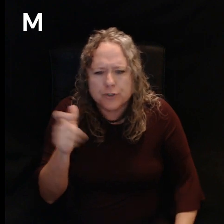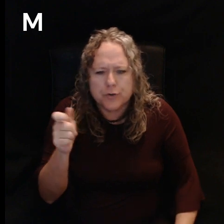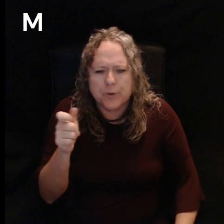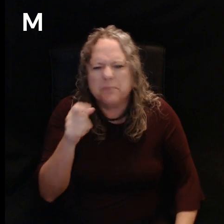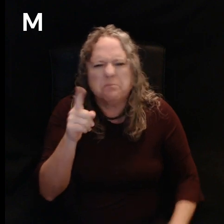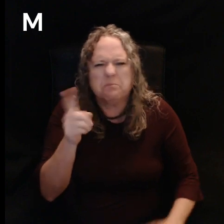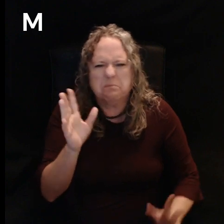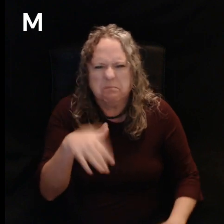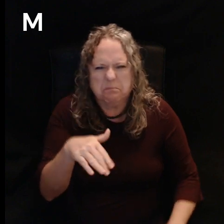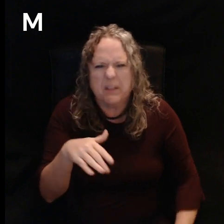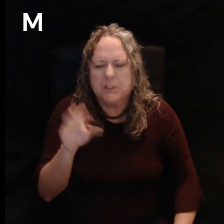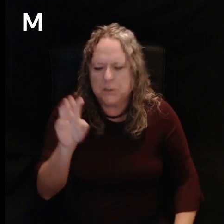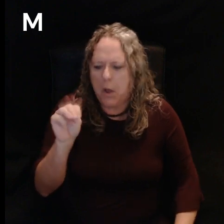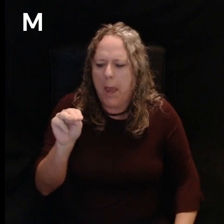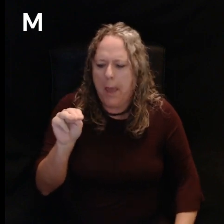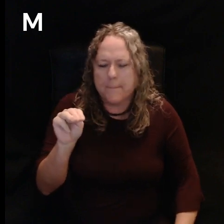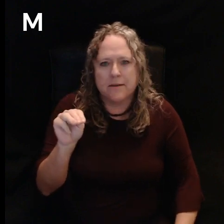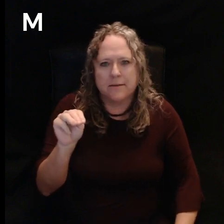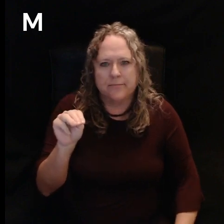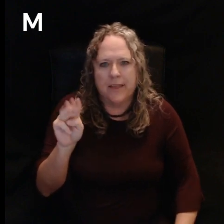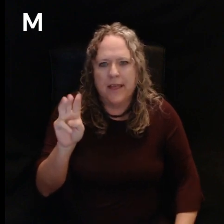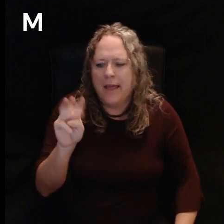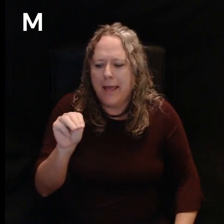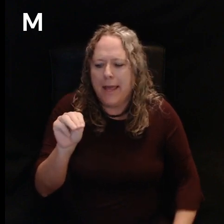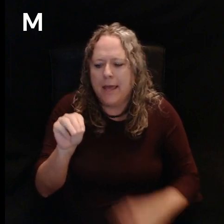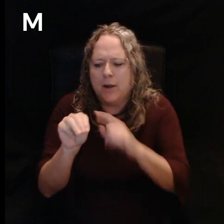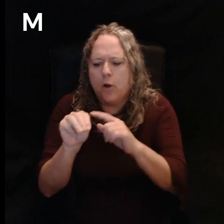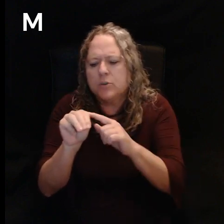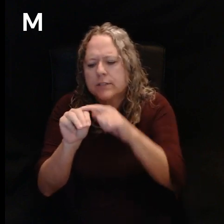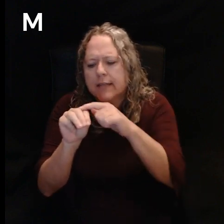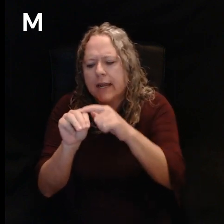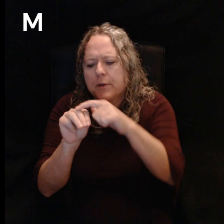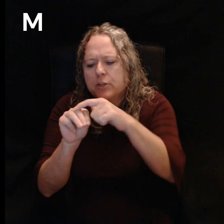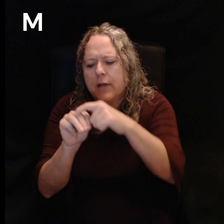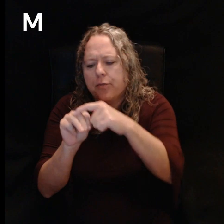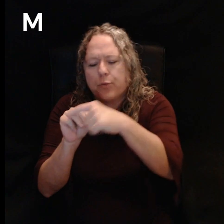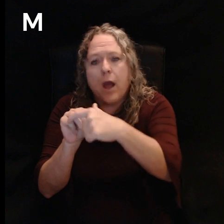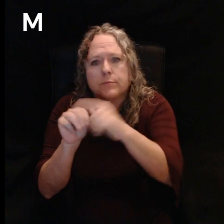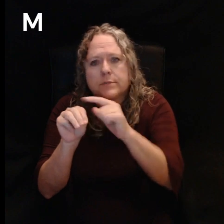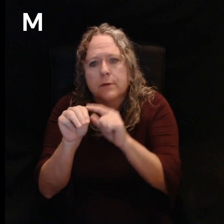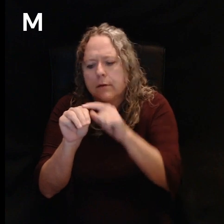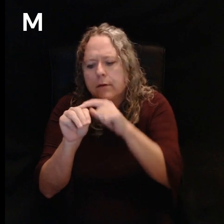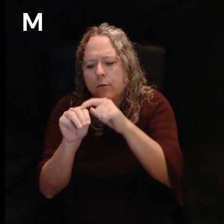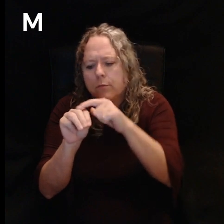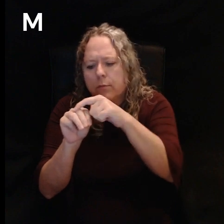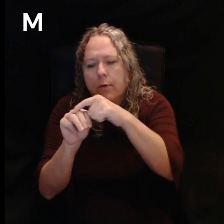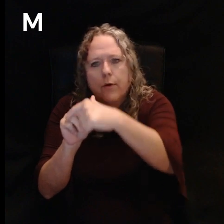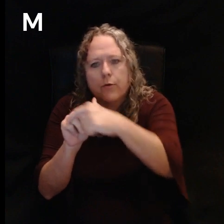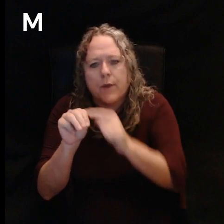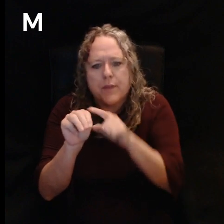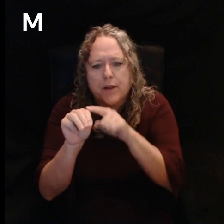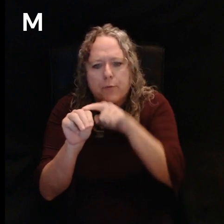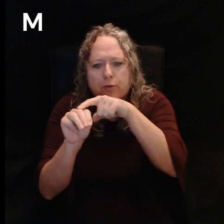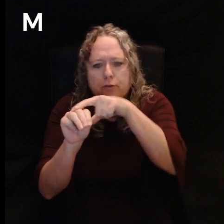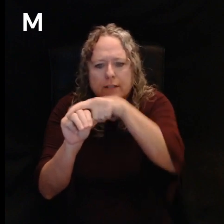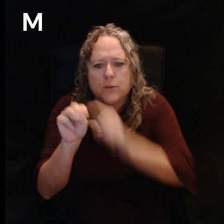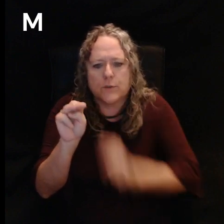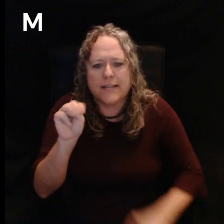you're doing. It's M. M. It almost looks like an M because you got 3 humps right there, right across. So it's an